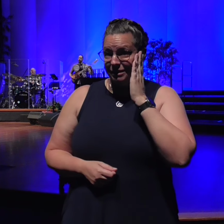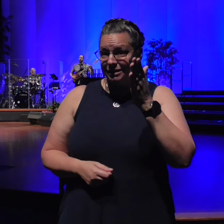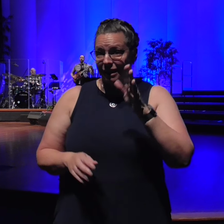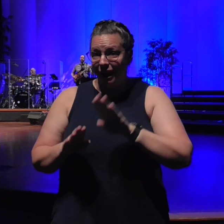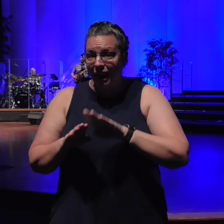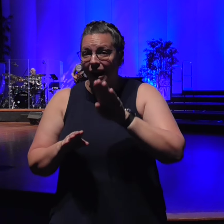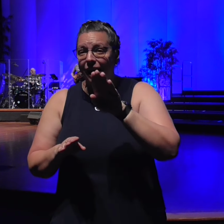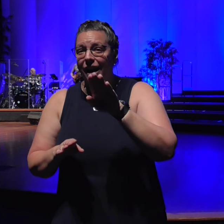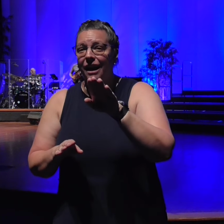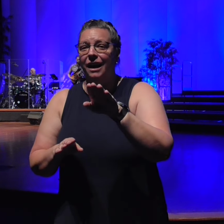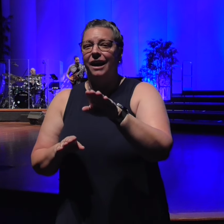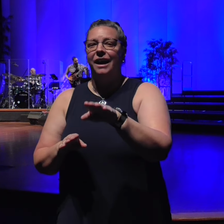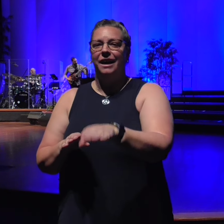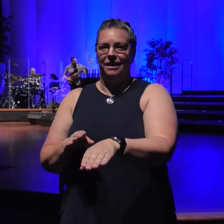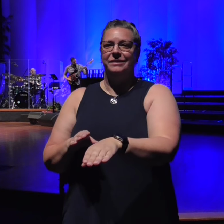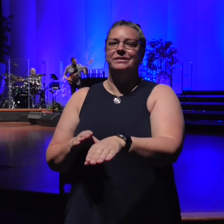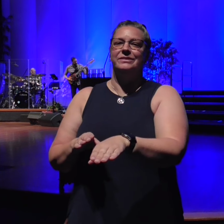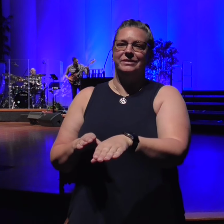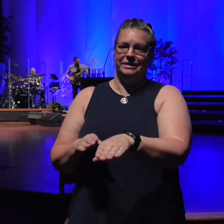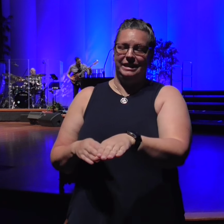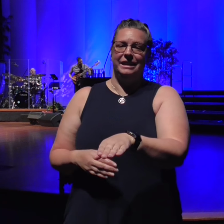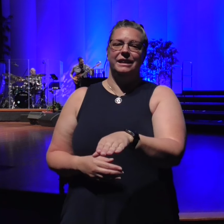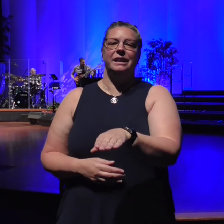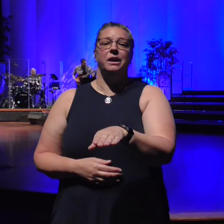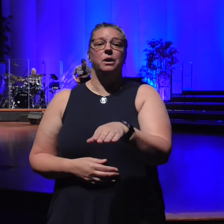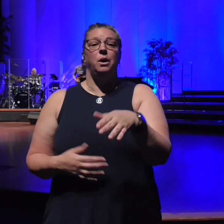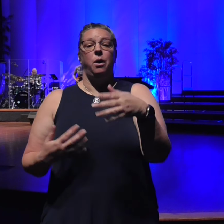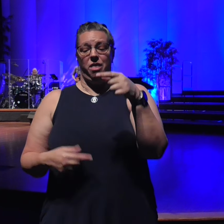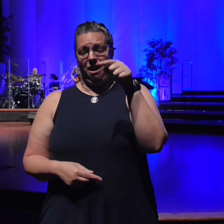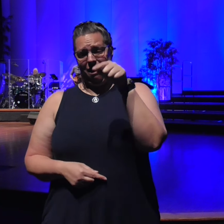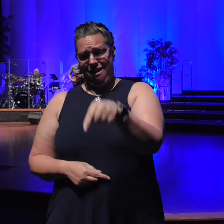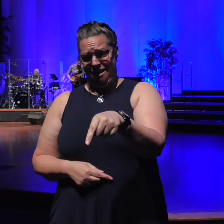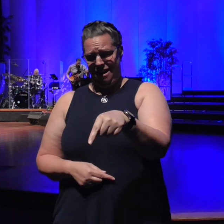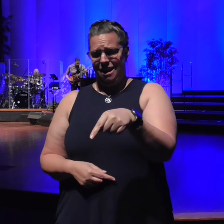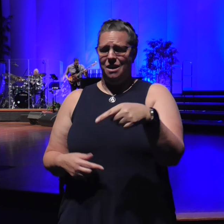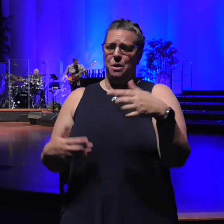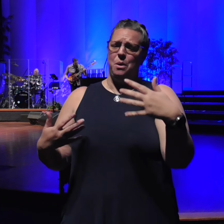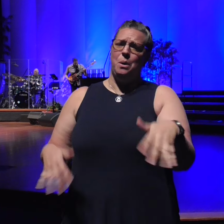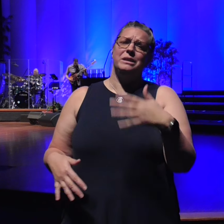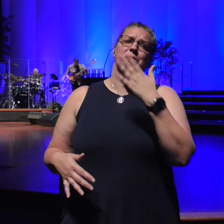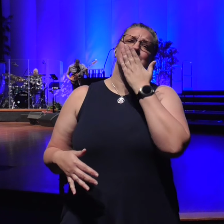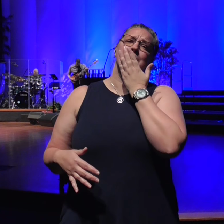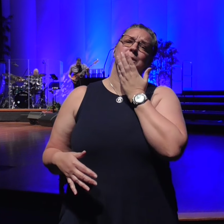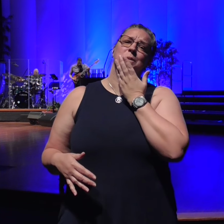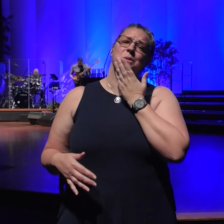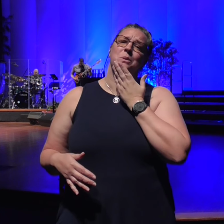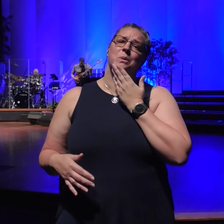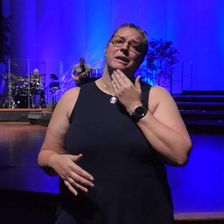I'm diving in to the sweetest